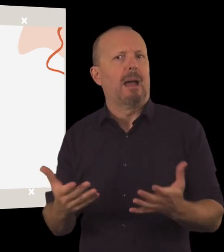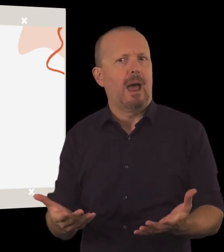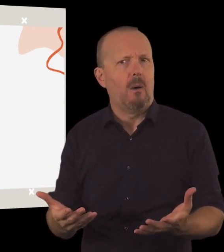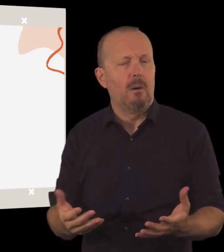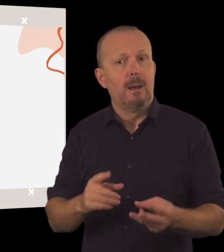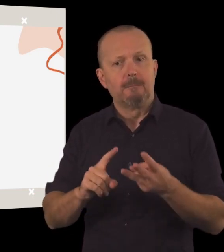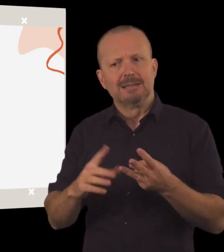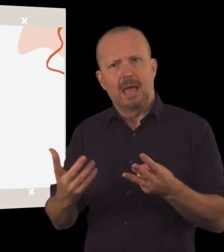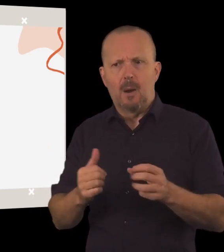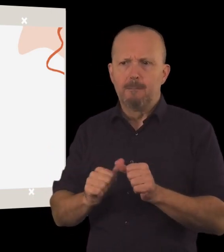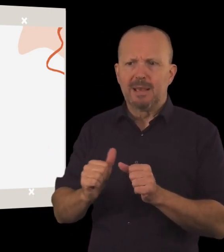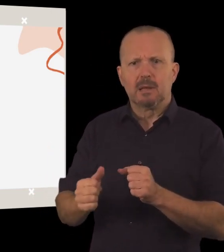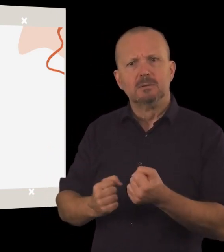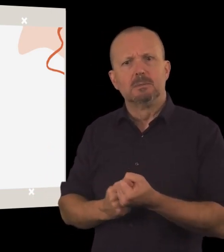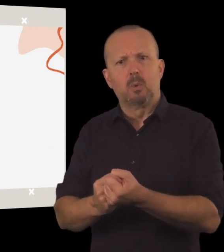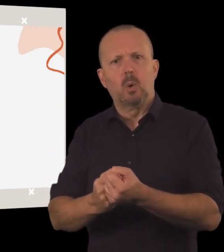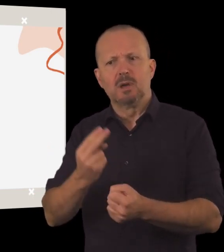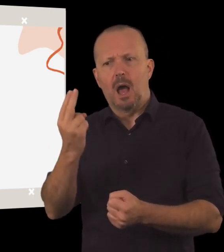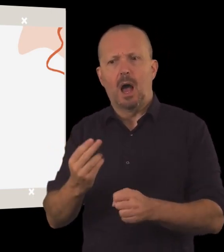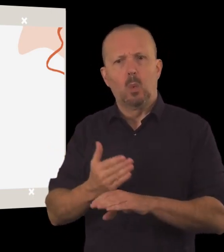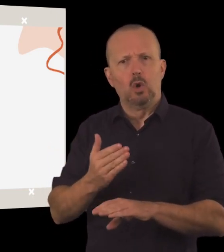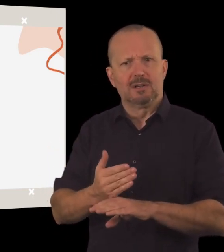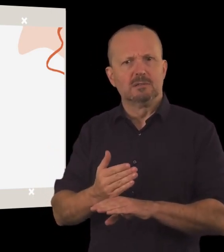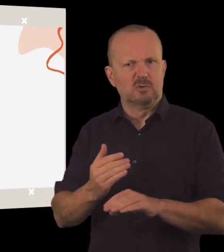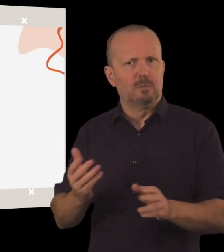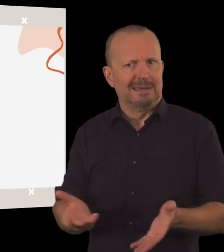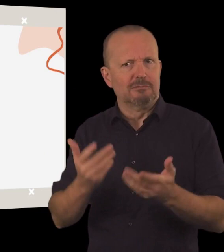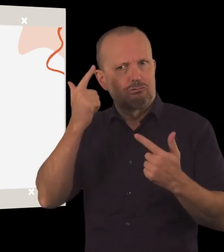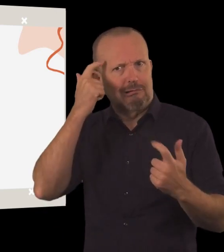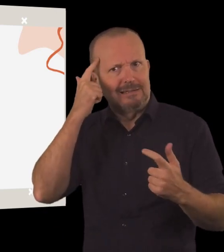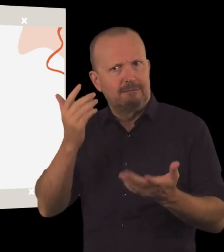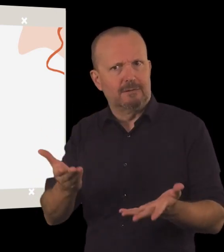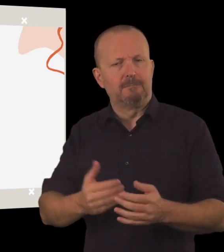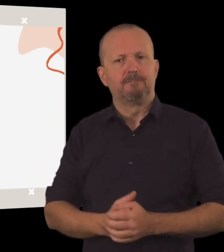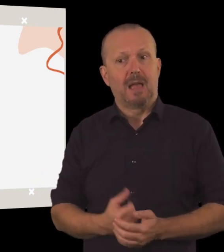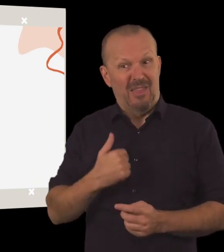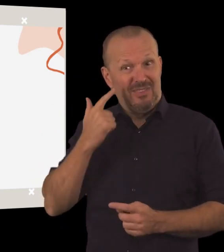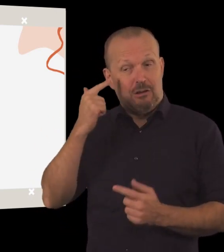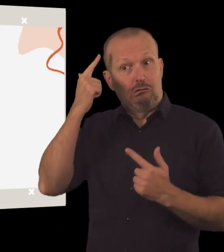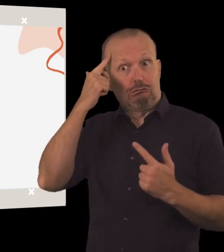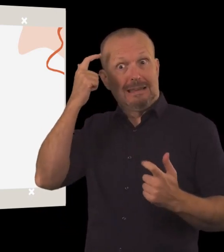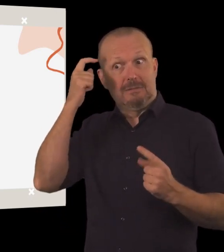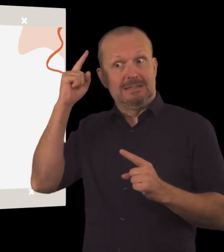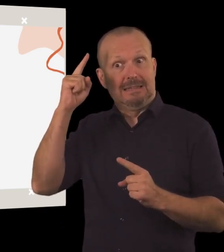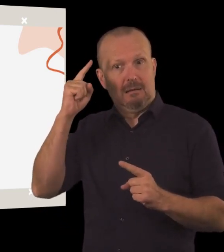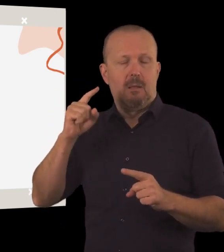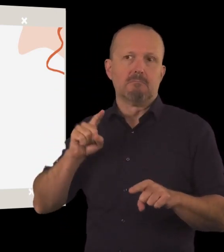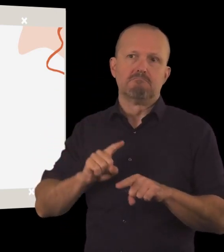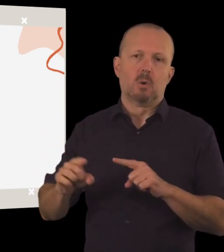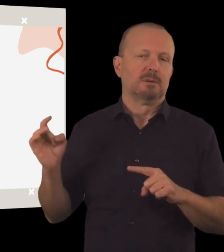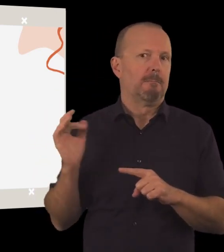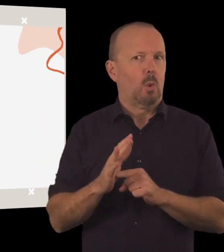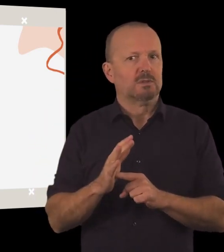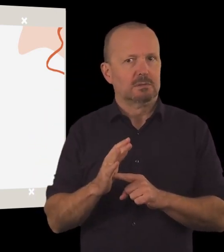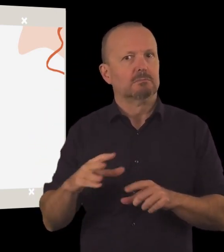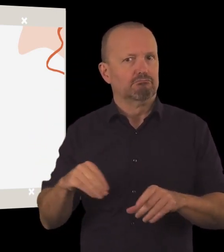team, and how we can better support art workers to be creative. I do believe that creativity is the most important